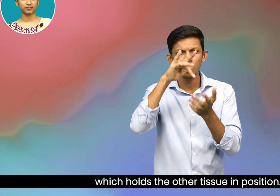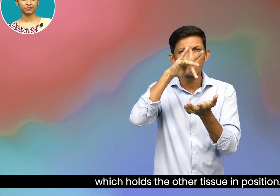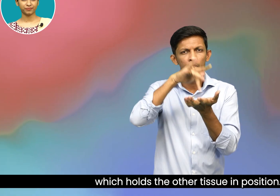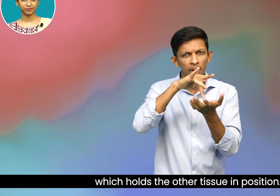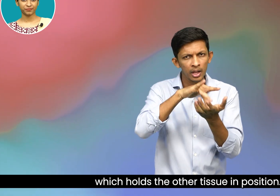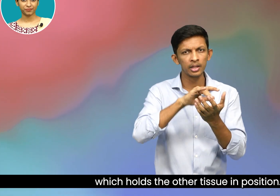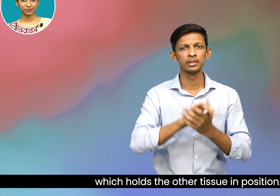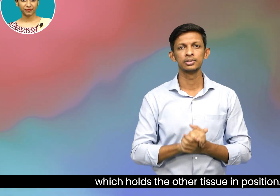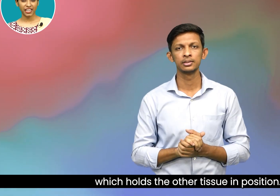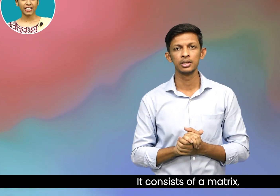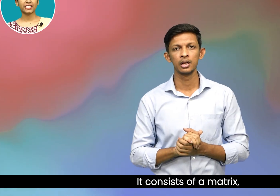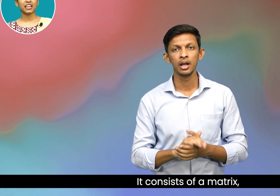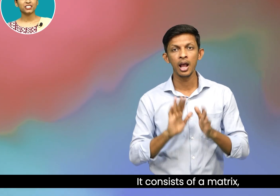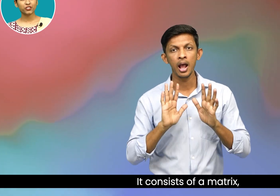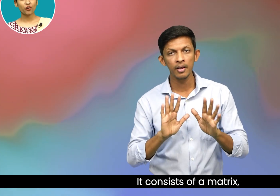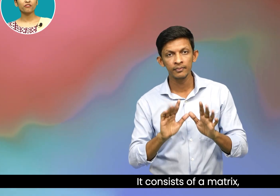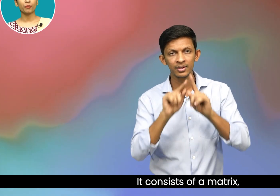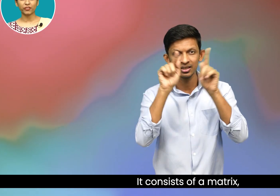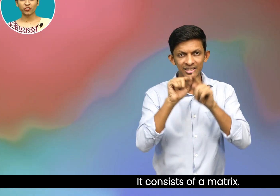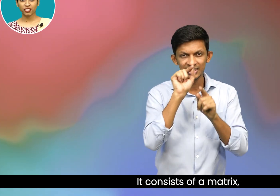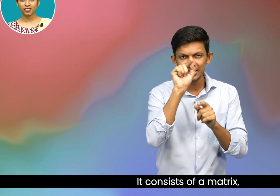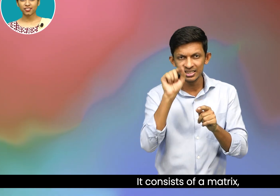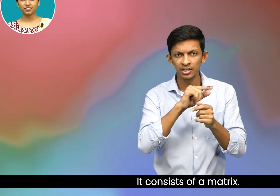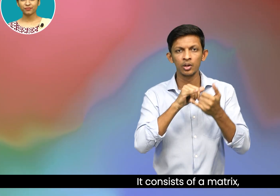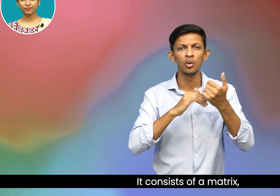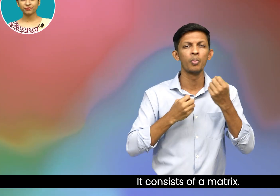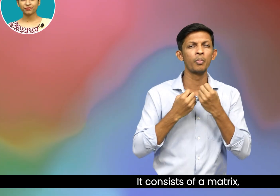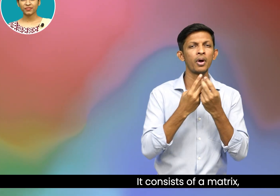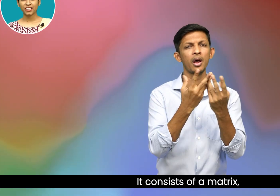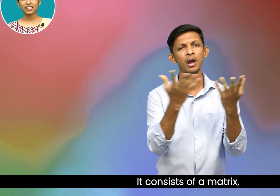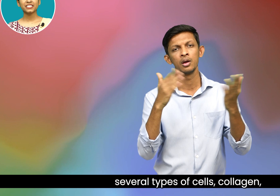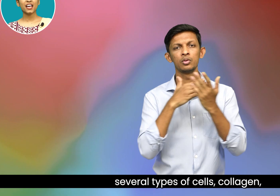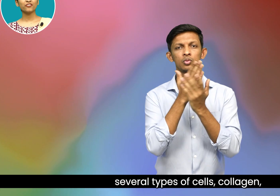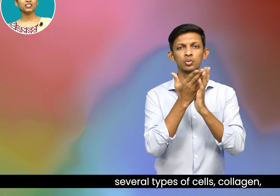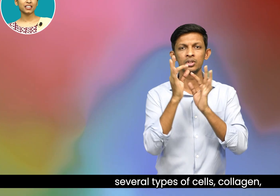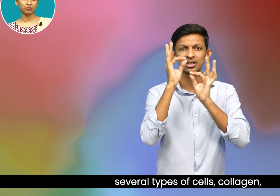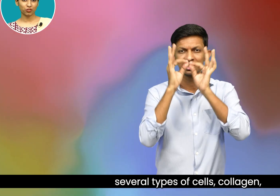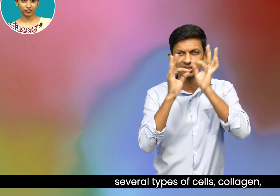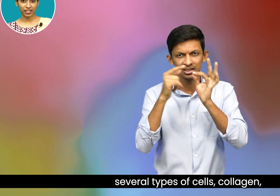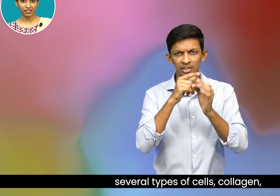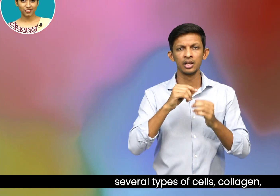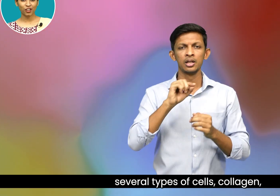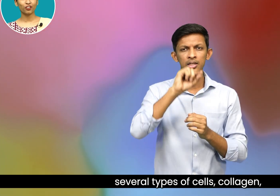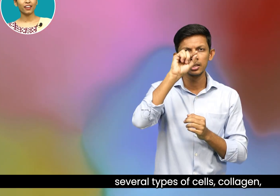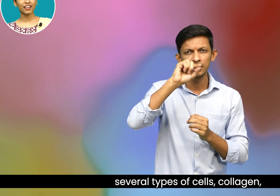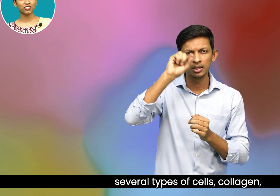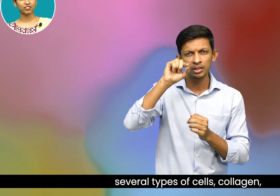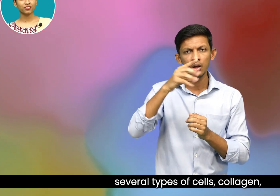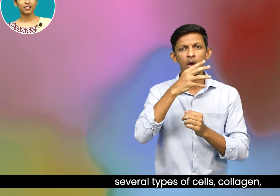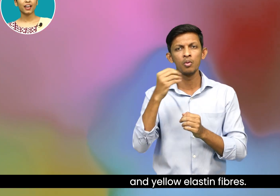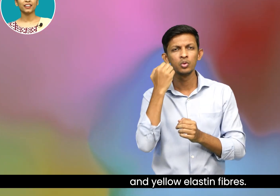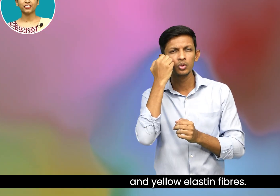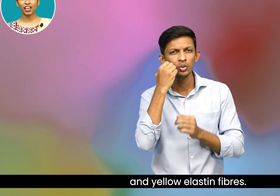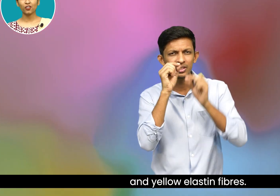position. It consists of matrix, several types of cells,